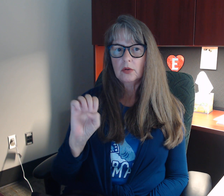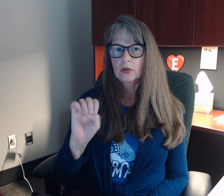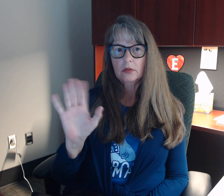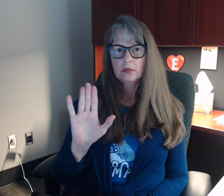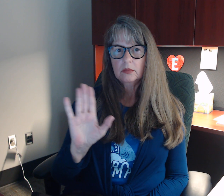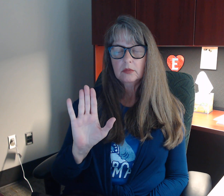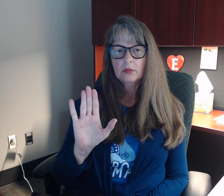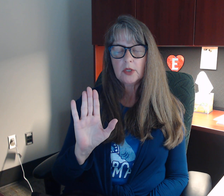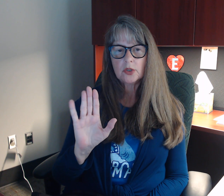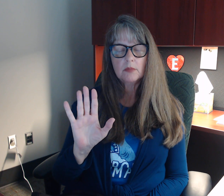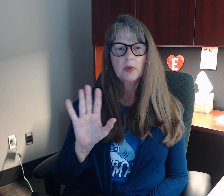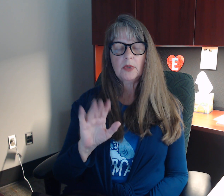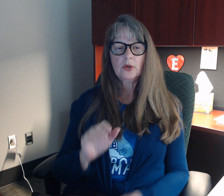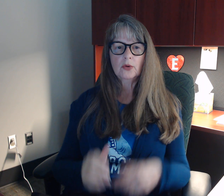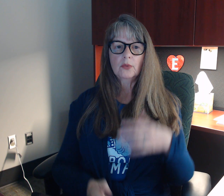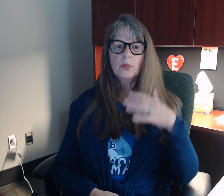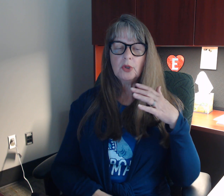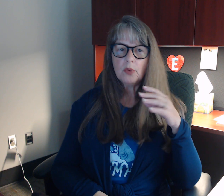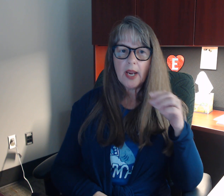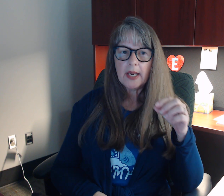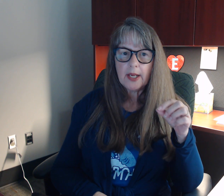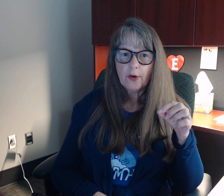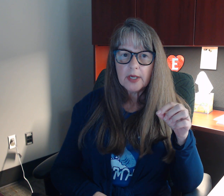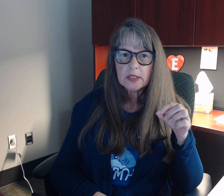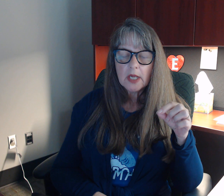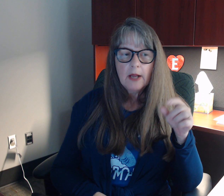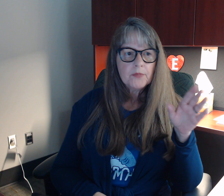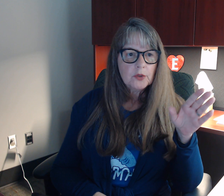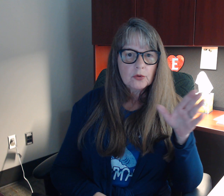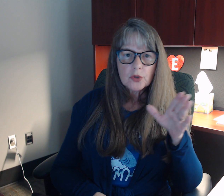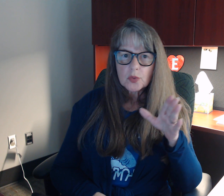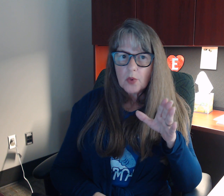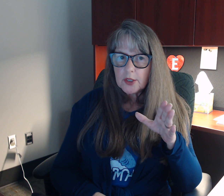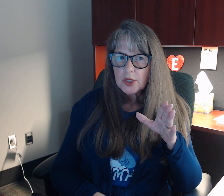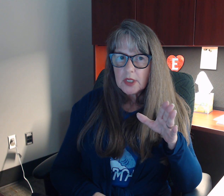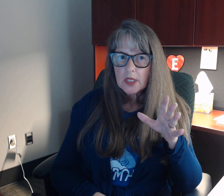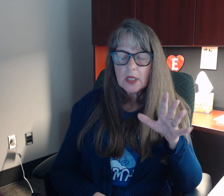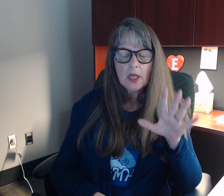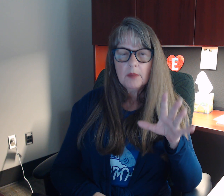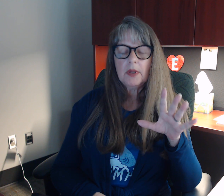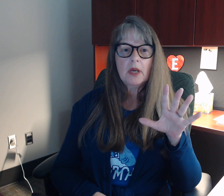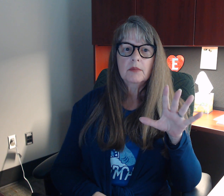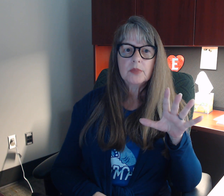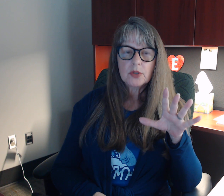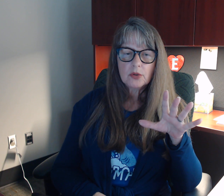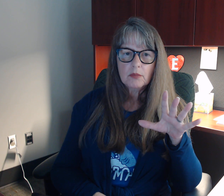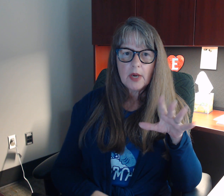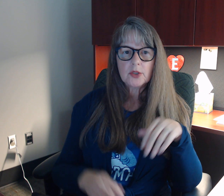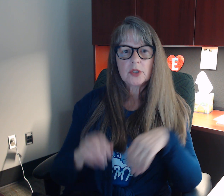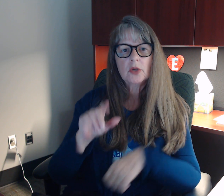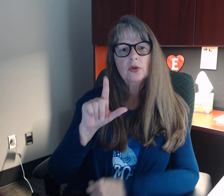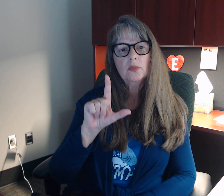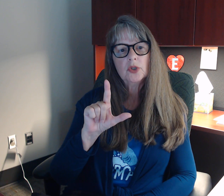little. It's too, but when you can't hear it and you're just watching it, it becomes too much. So you would just